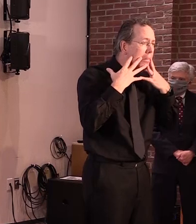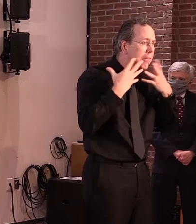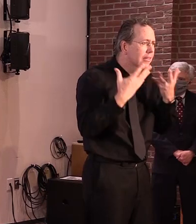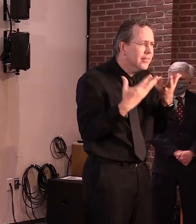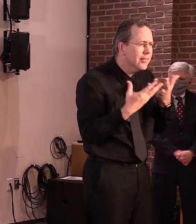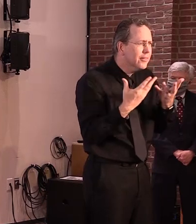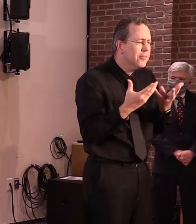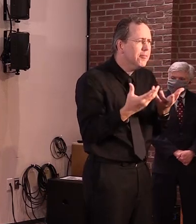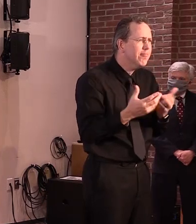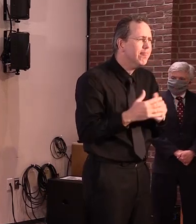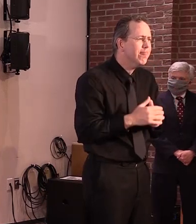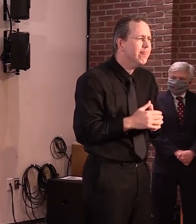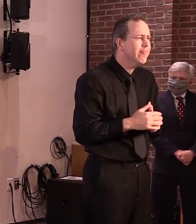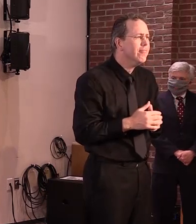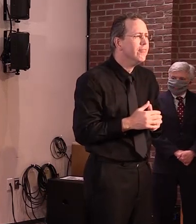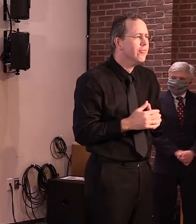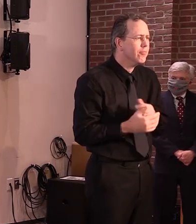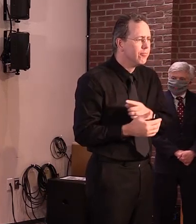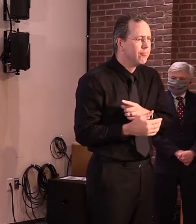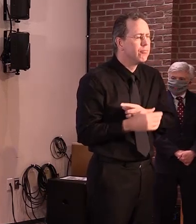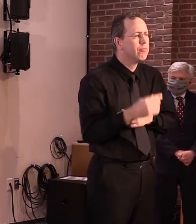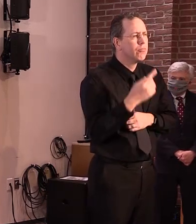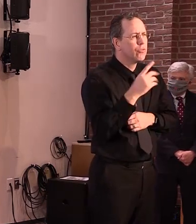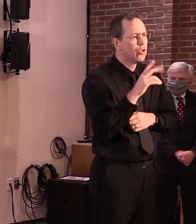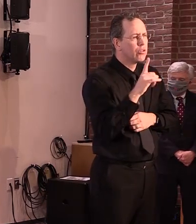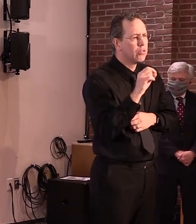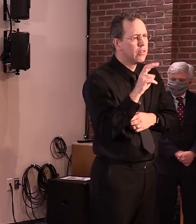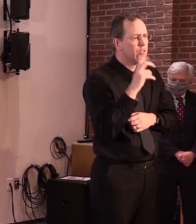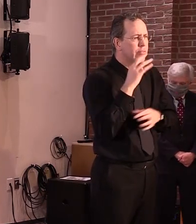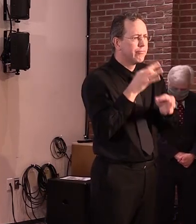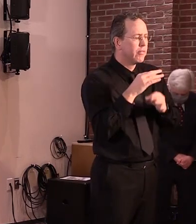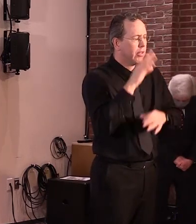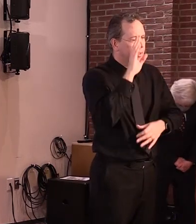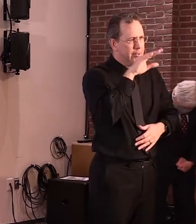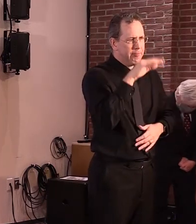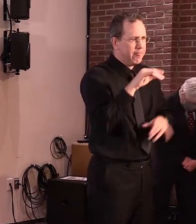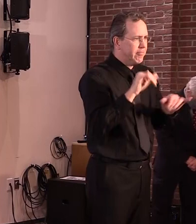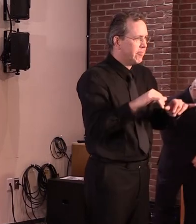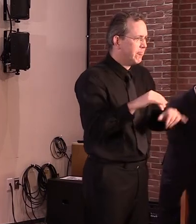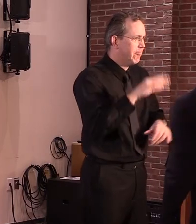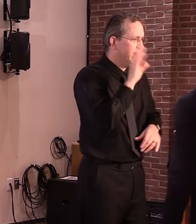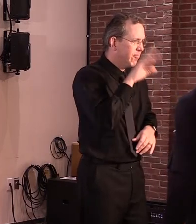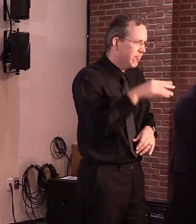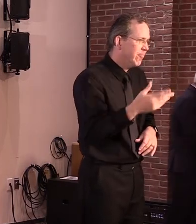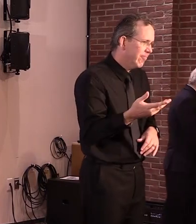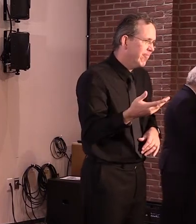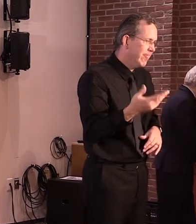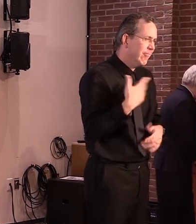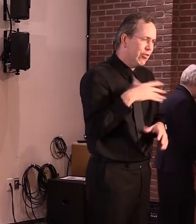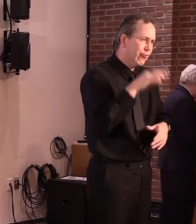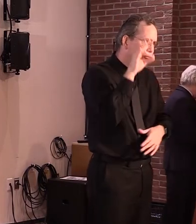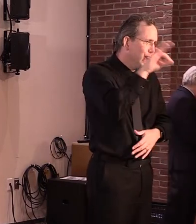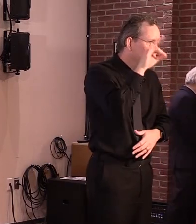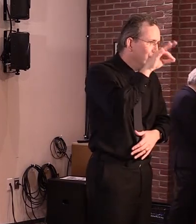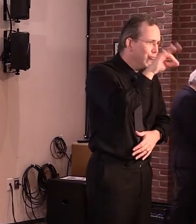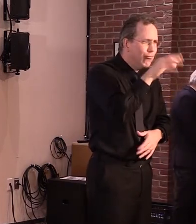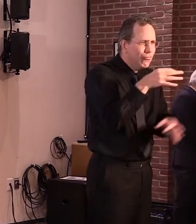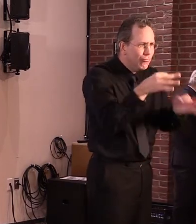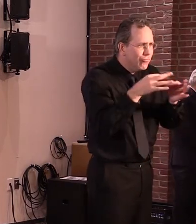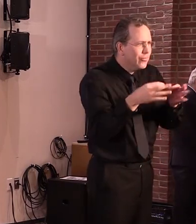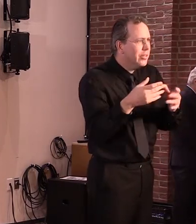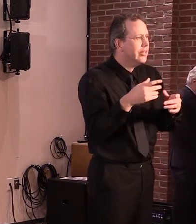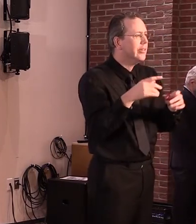Levine to answer that because it's the same as what we've been talking about, trying to physically distance